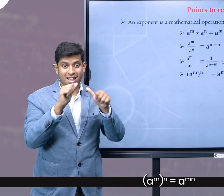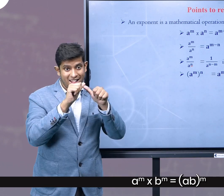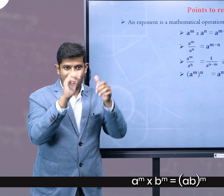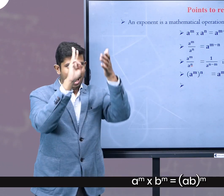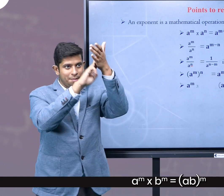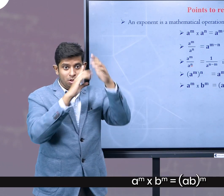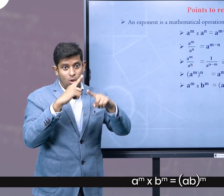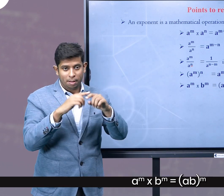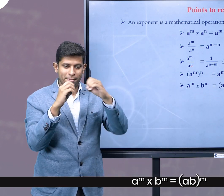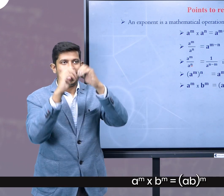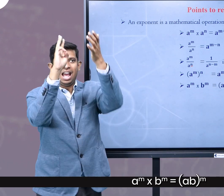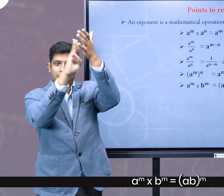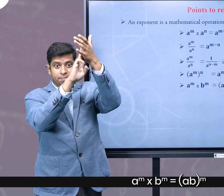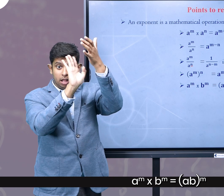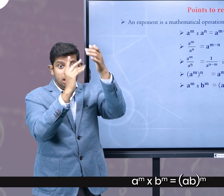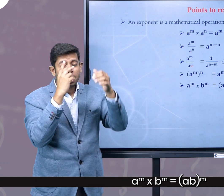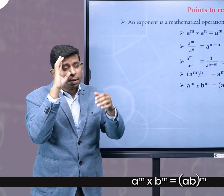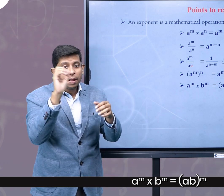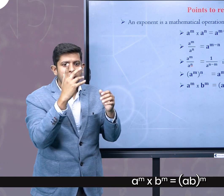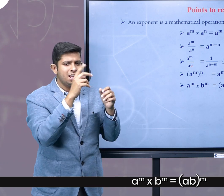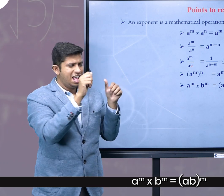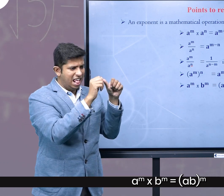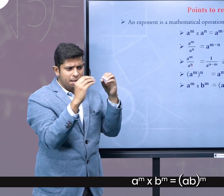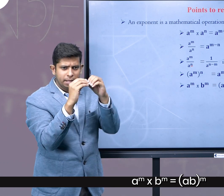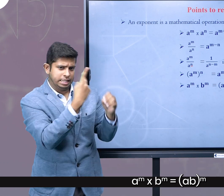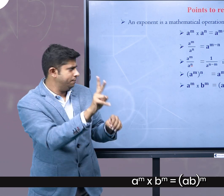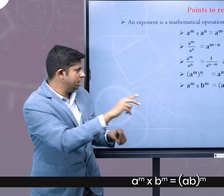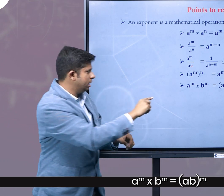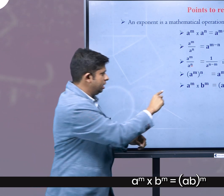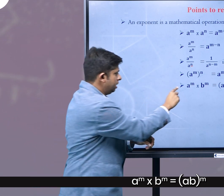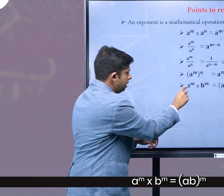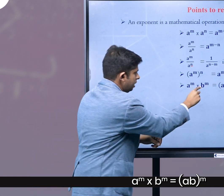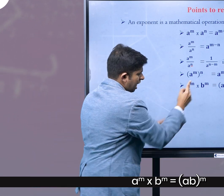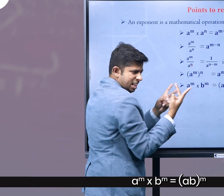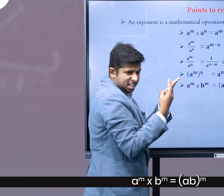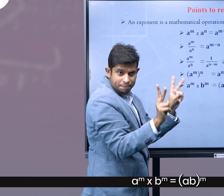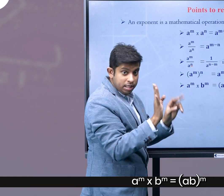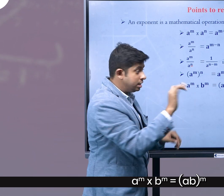A to the power of m into b to the power of m is equal to ab whole to the power of m.